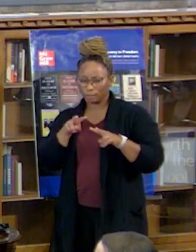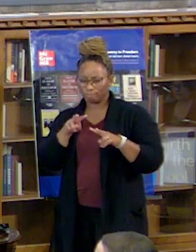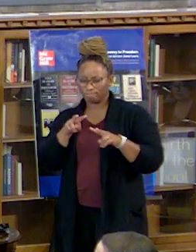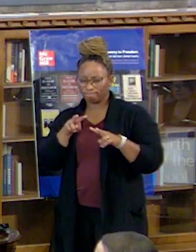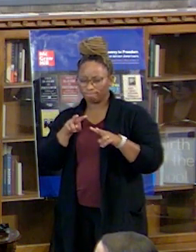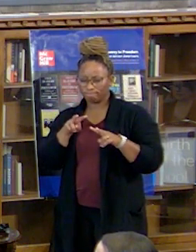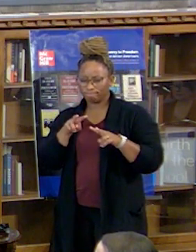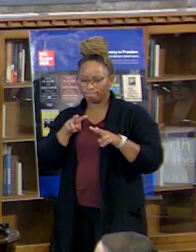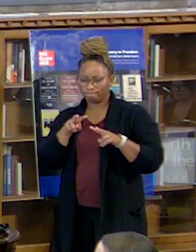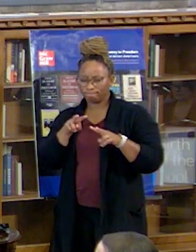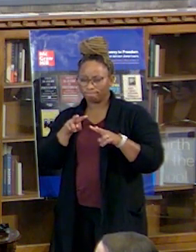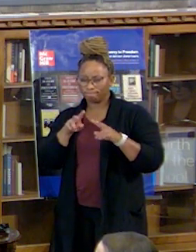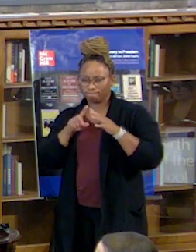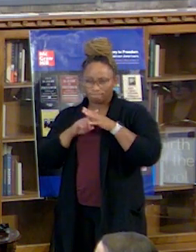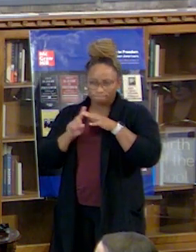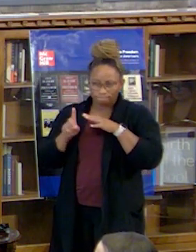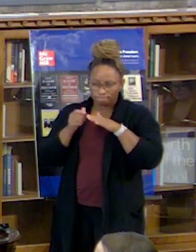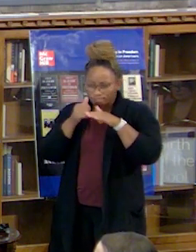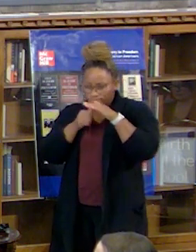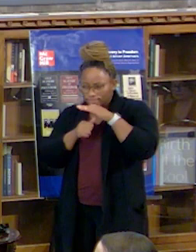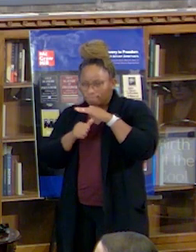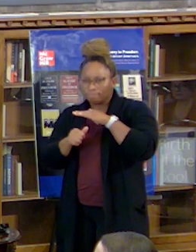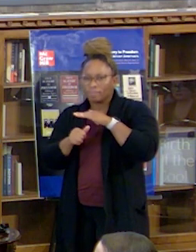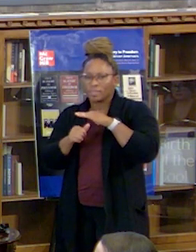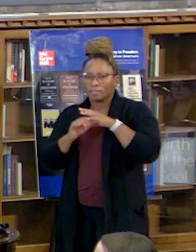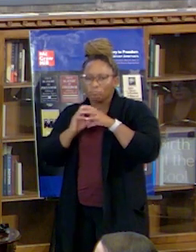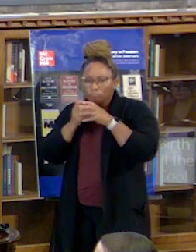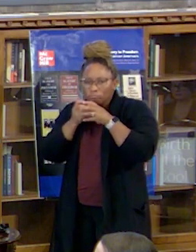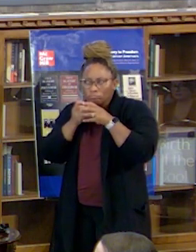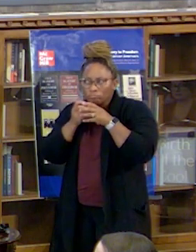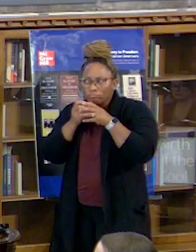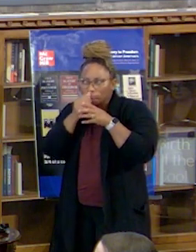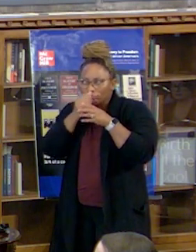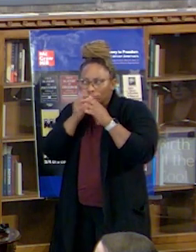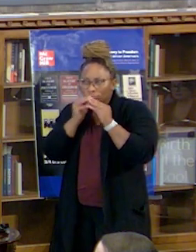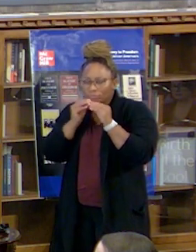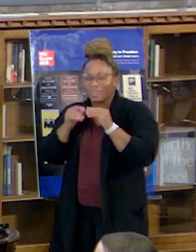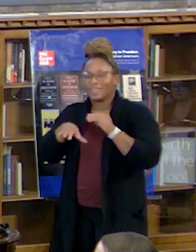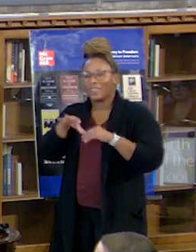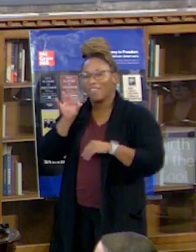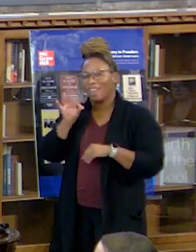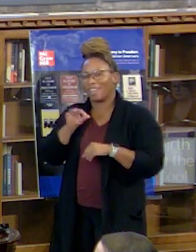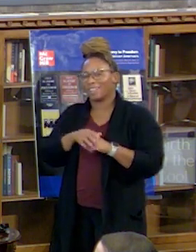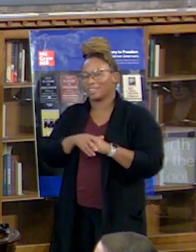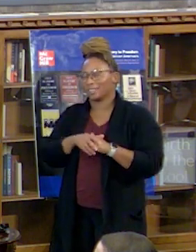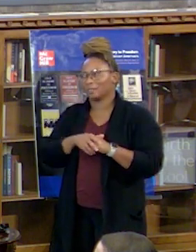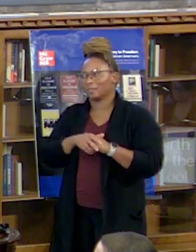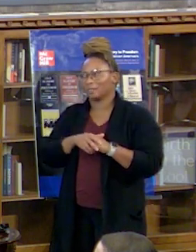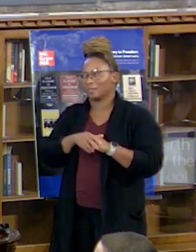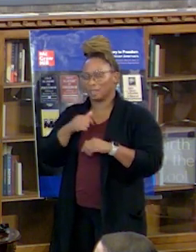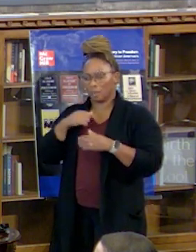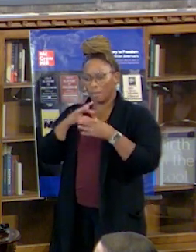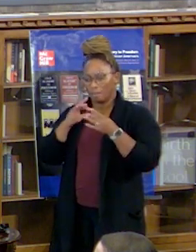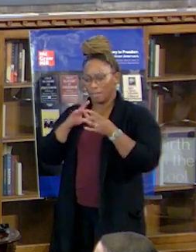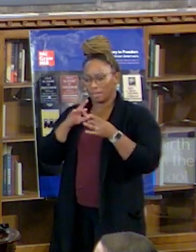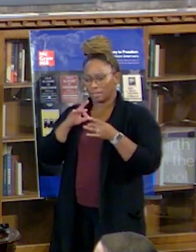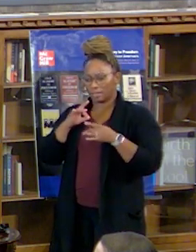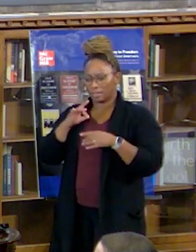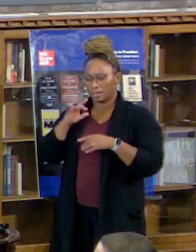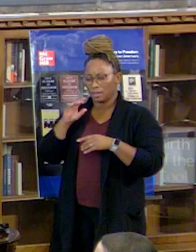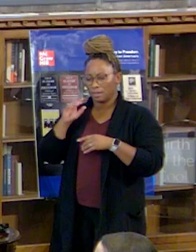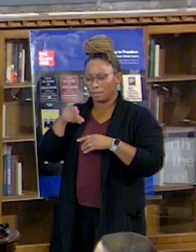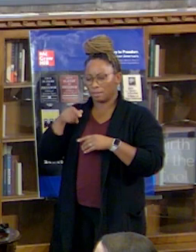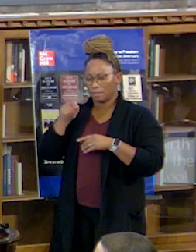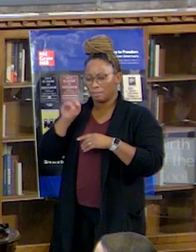of fugitive and undercommon formation to be able to find it I mentioned about Patrick D because Patrick